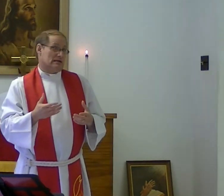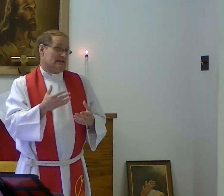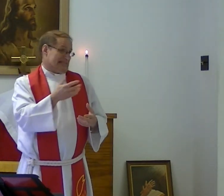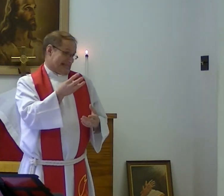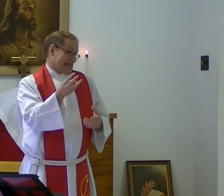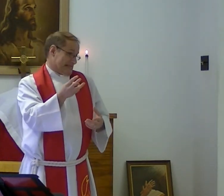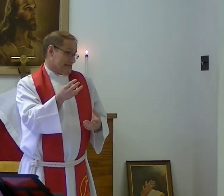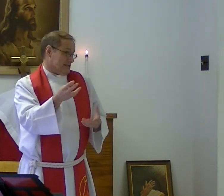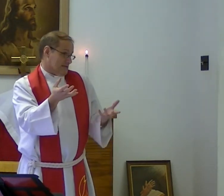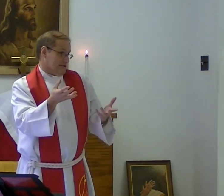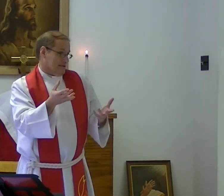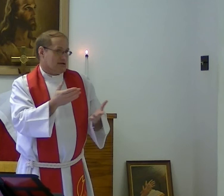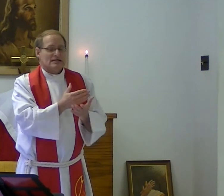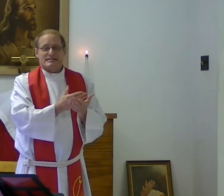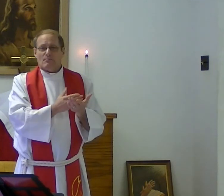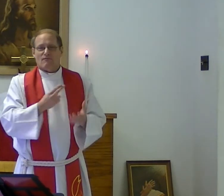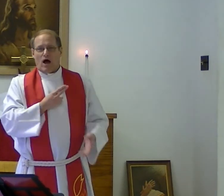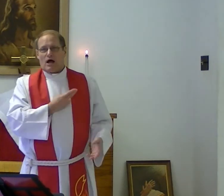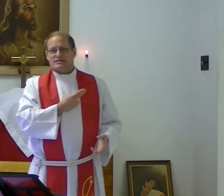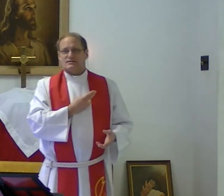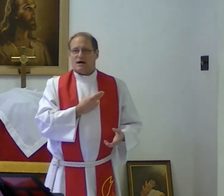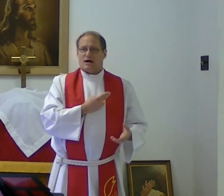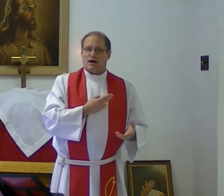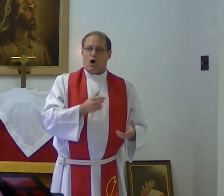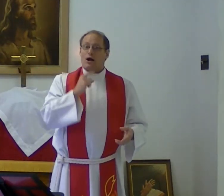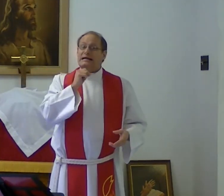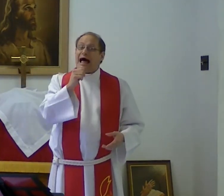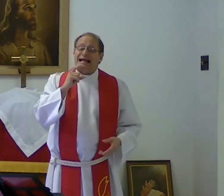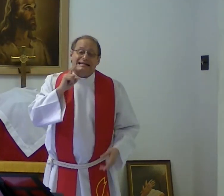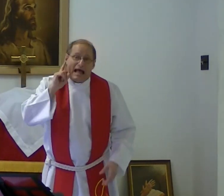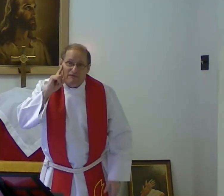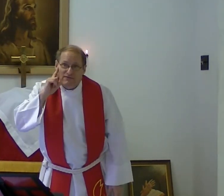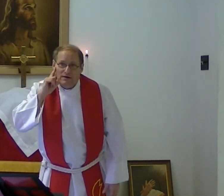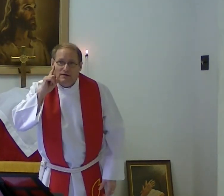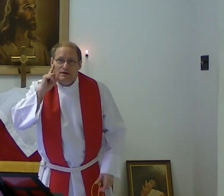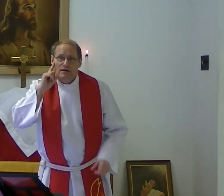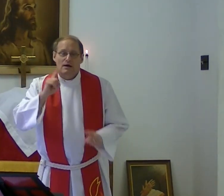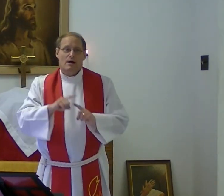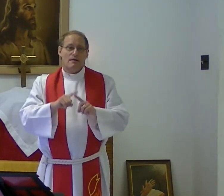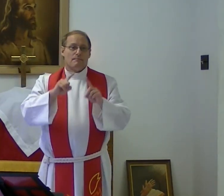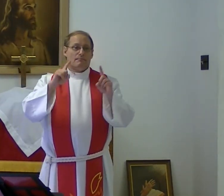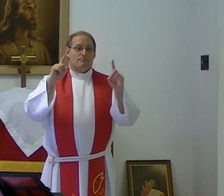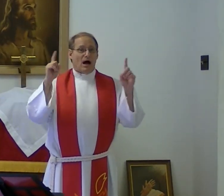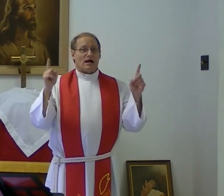Six. Some of us are not deaf. But